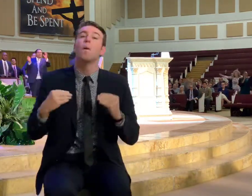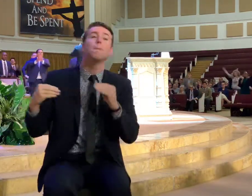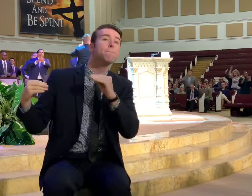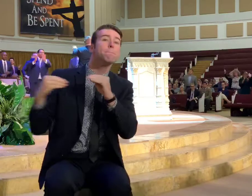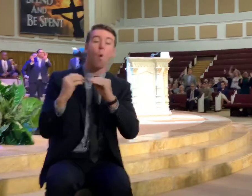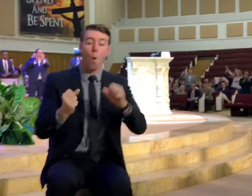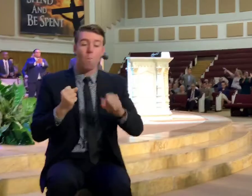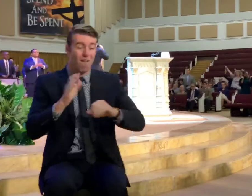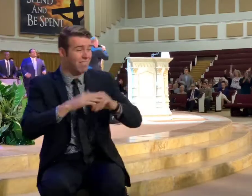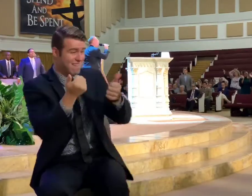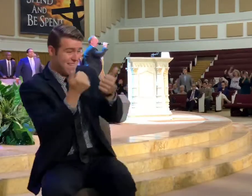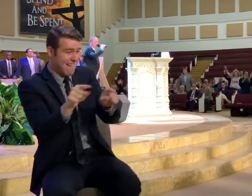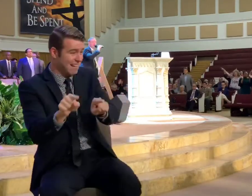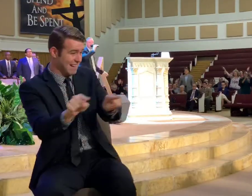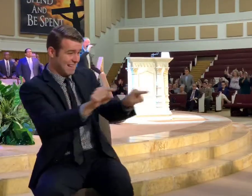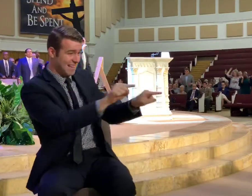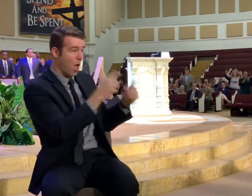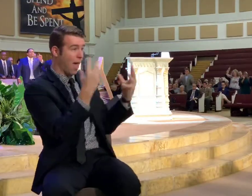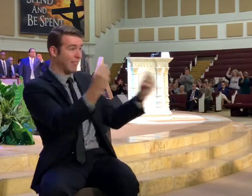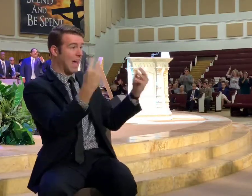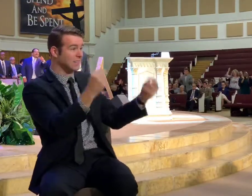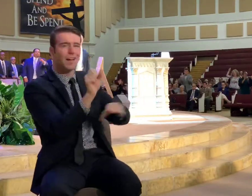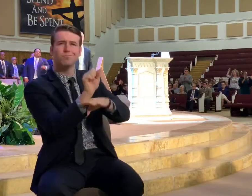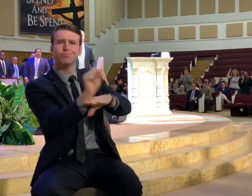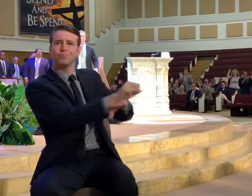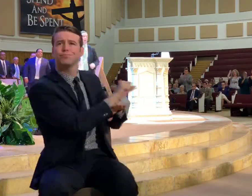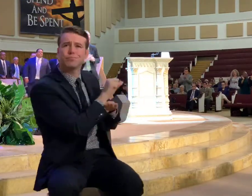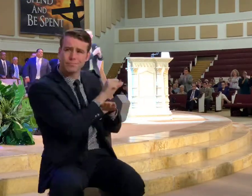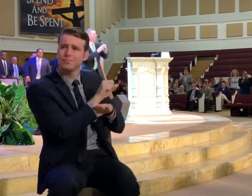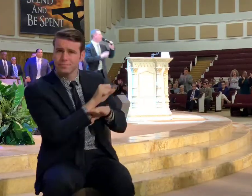powerful than anything on the outside.